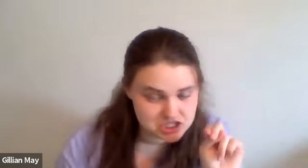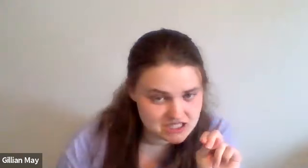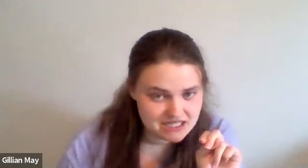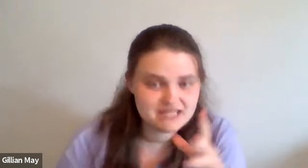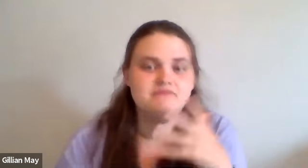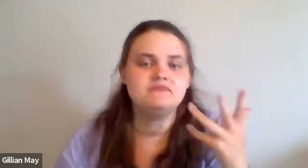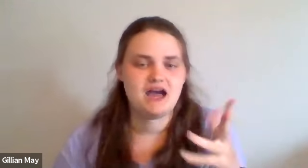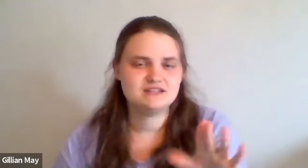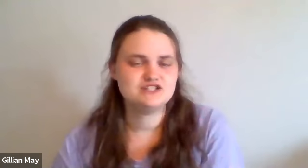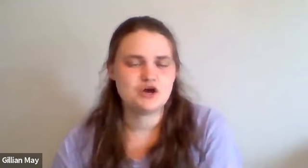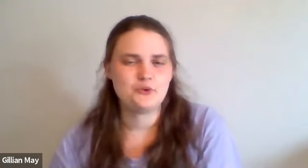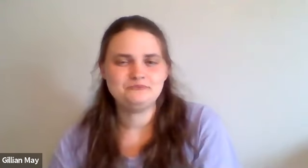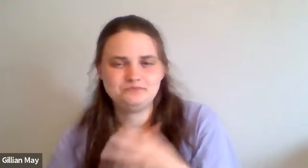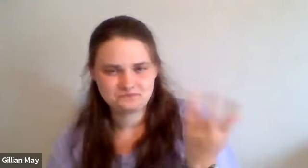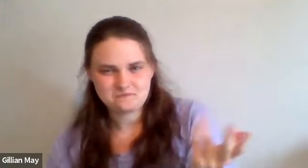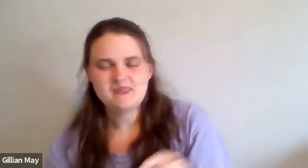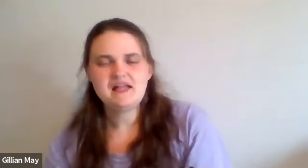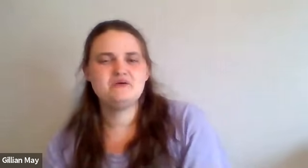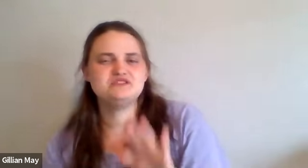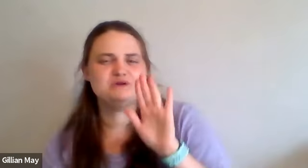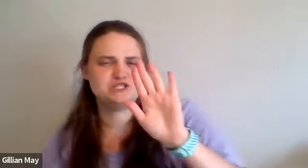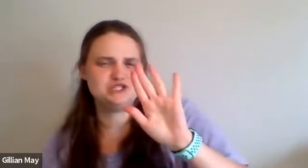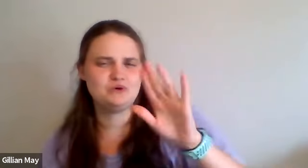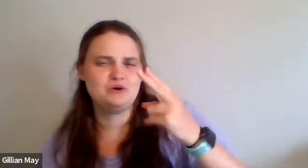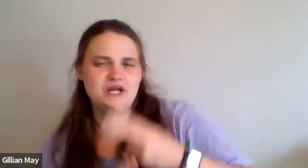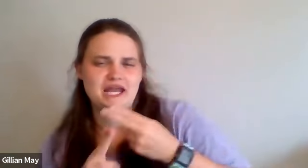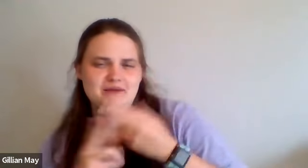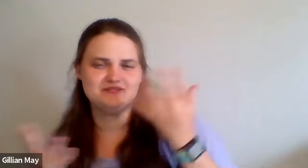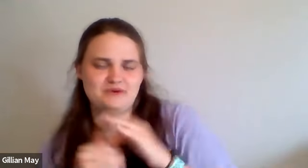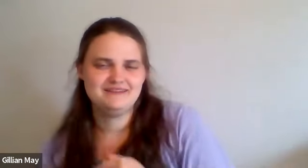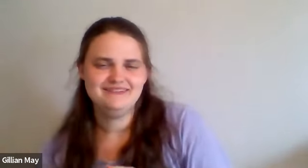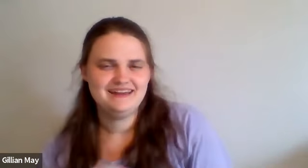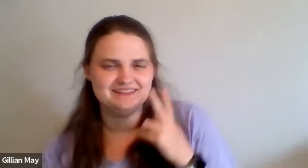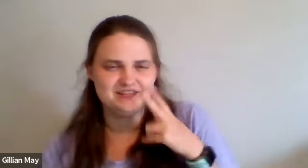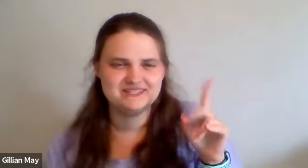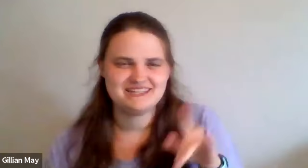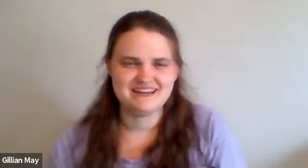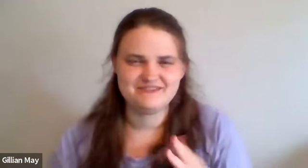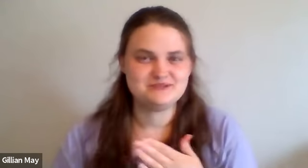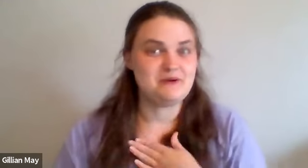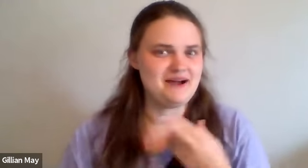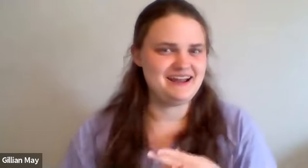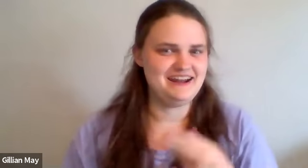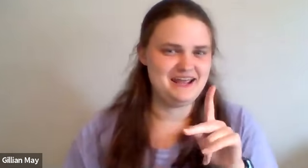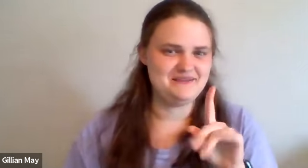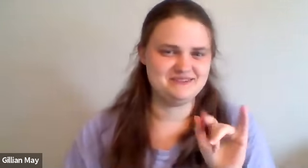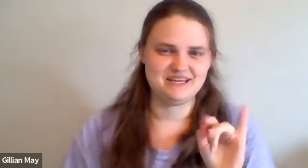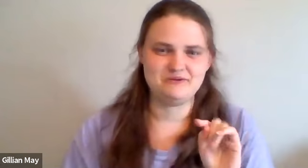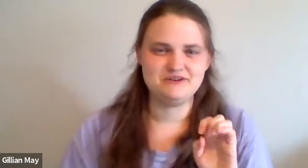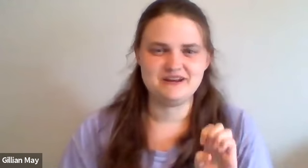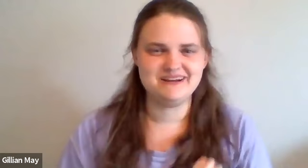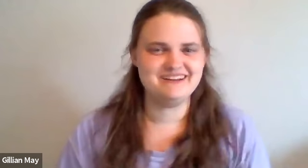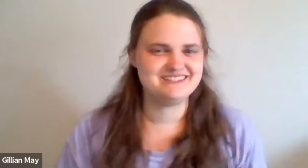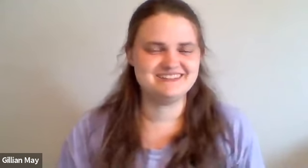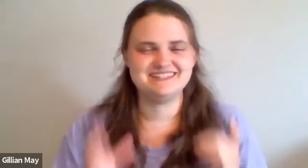it's Jillian, that. So that was the question. Is your name is what? And I saw Miss Katie fingerspell my name and I was like, I wonder if anybody else is gonna see it.